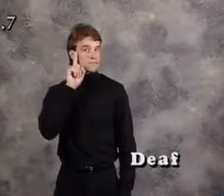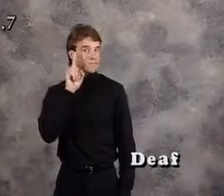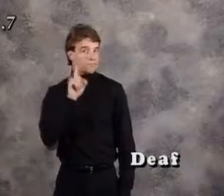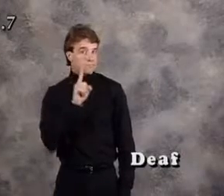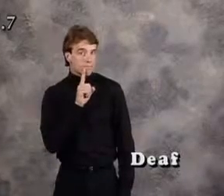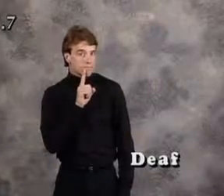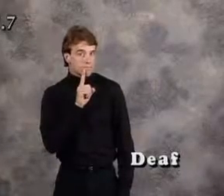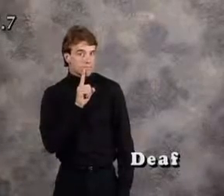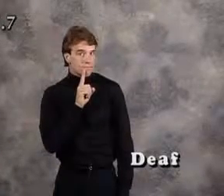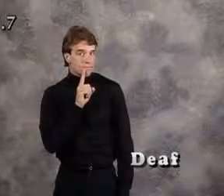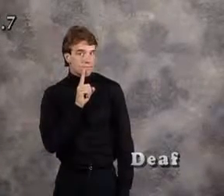Deaf.